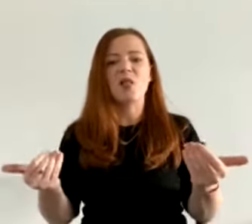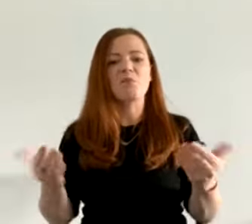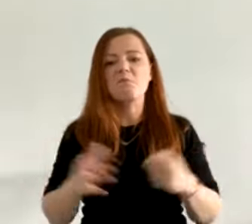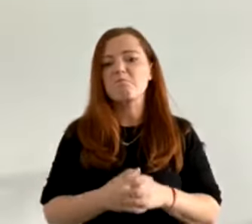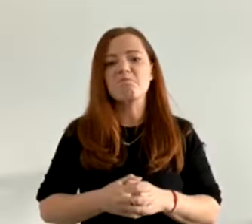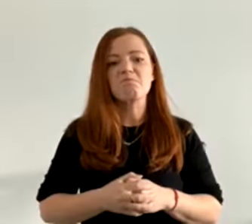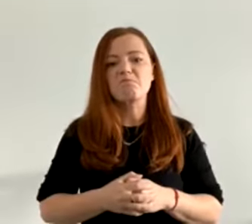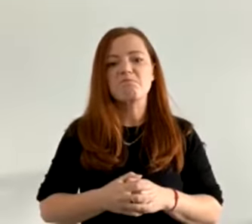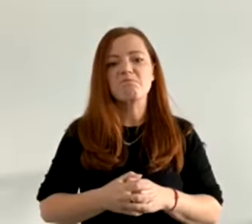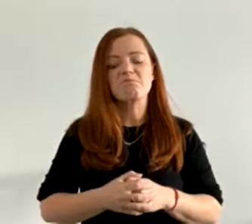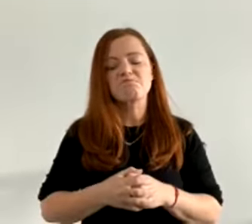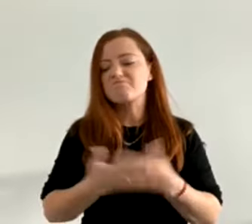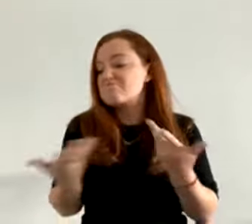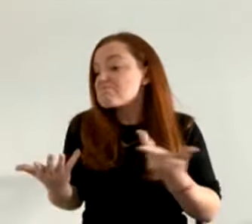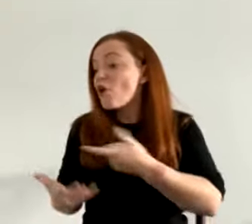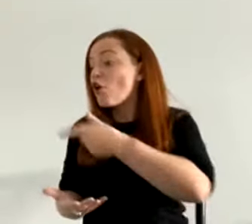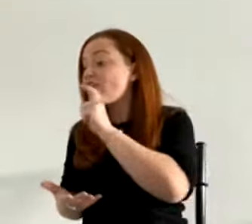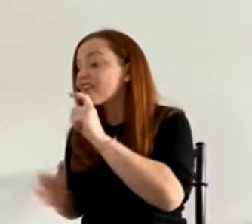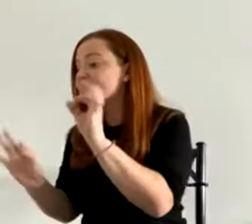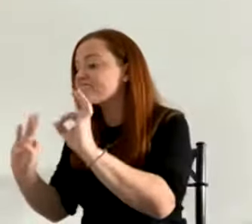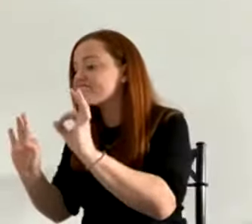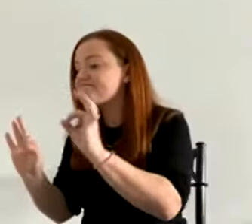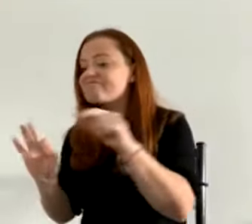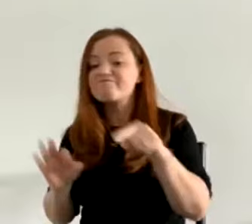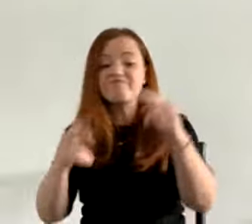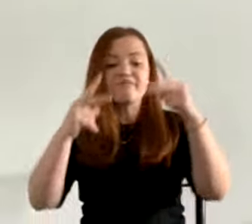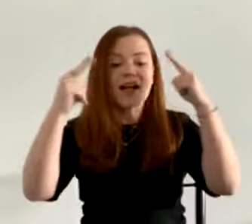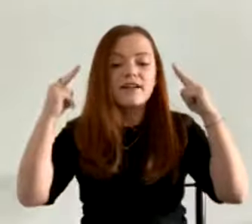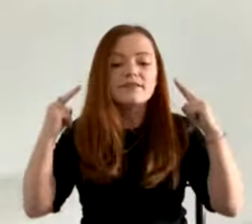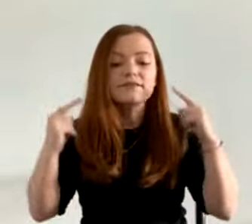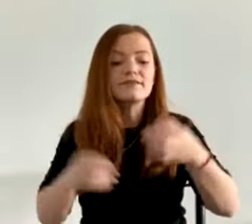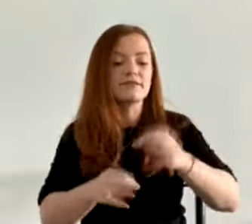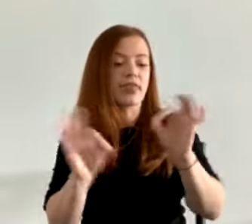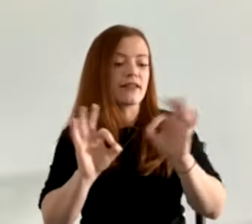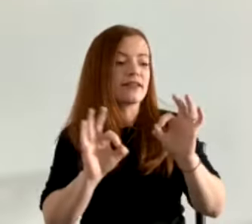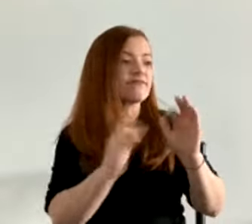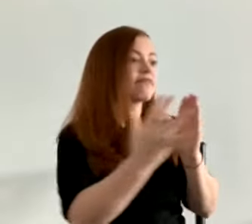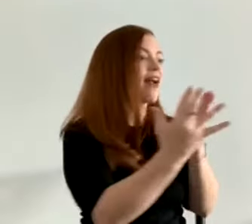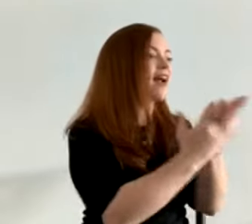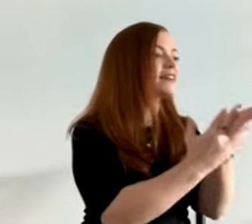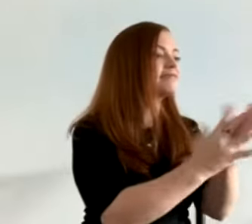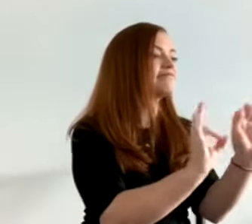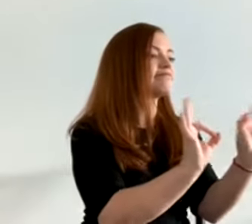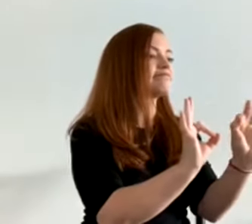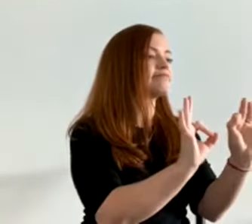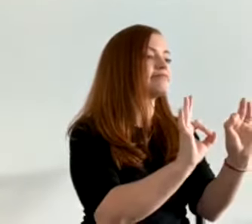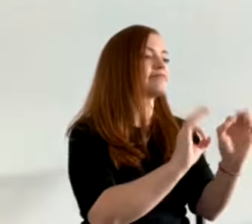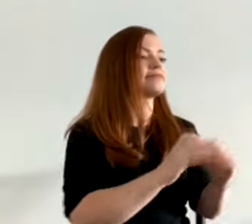There is still no coffee, no haircut, no way in.